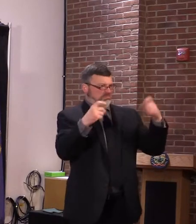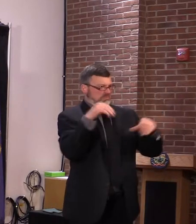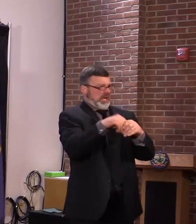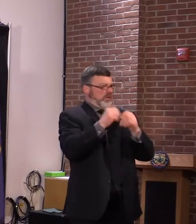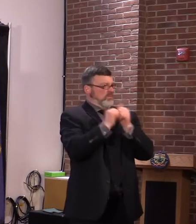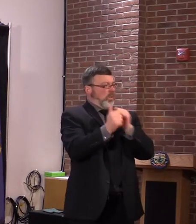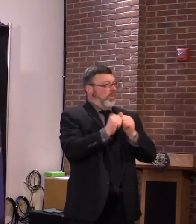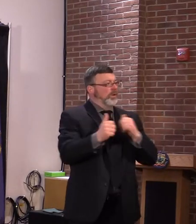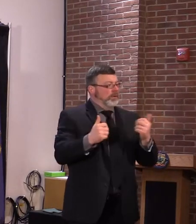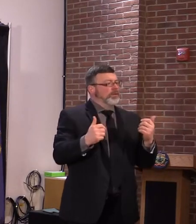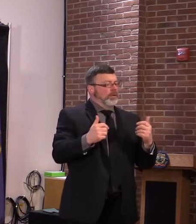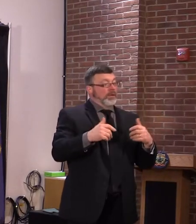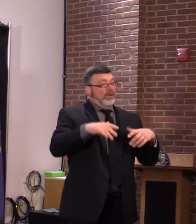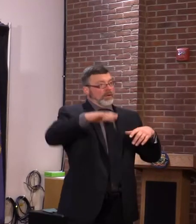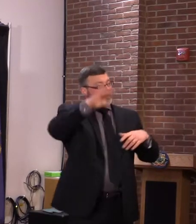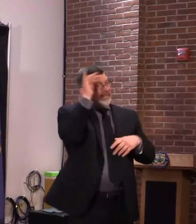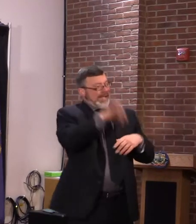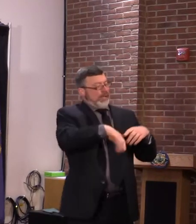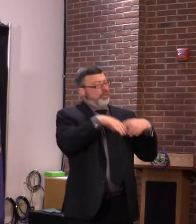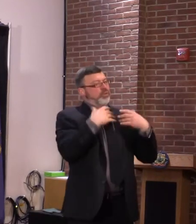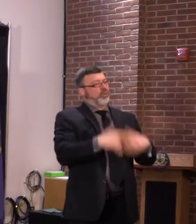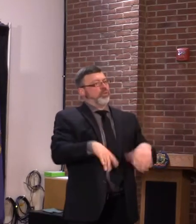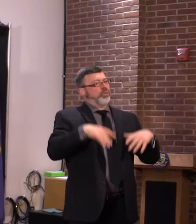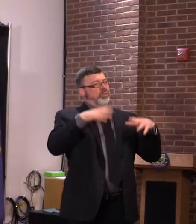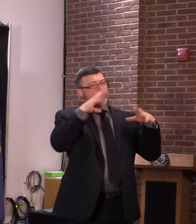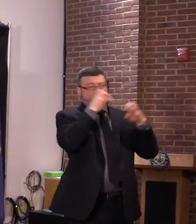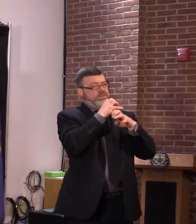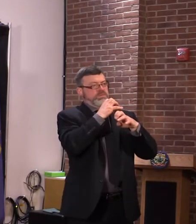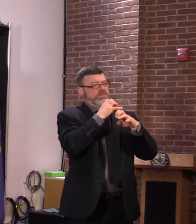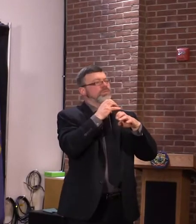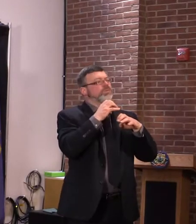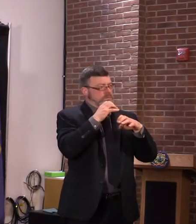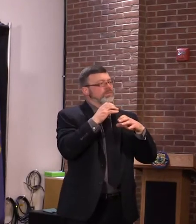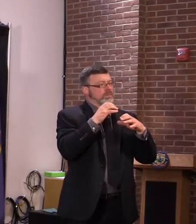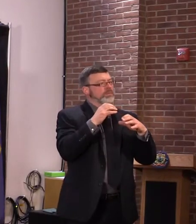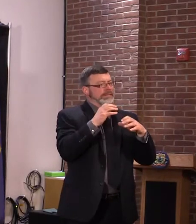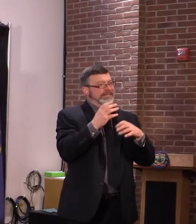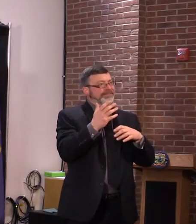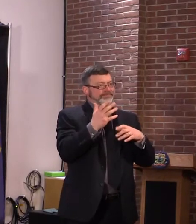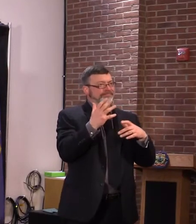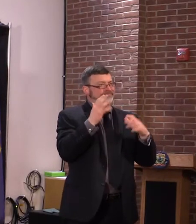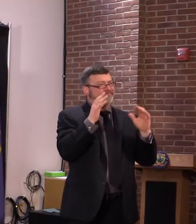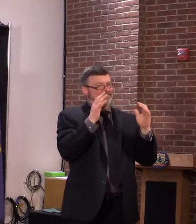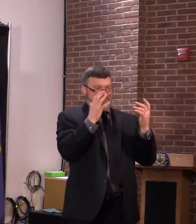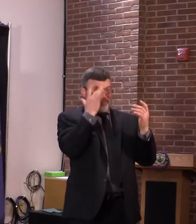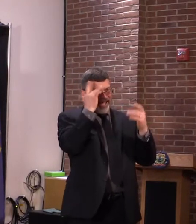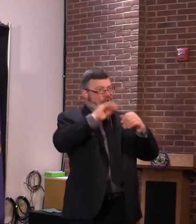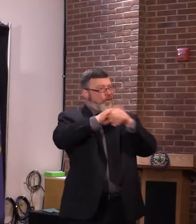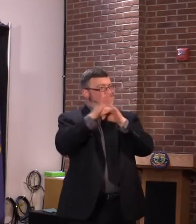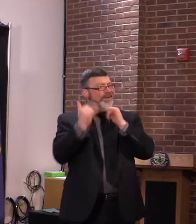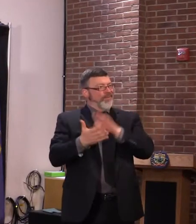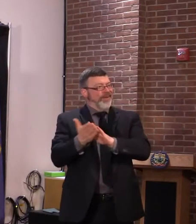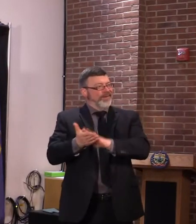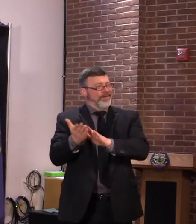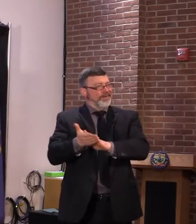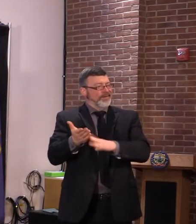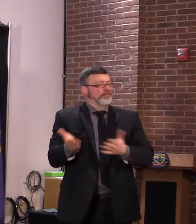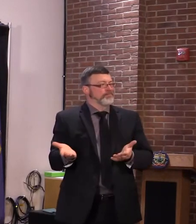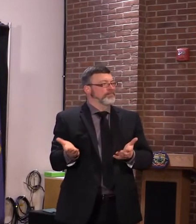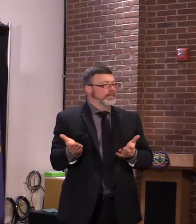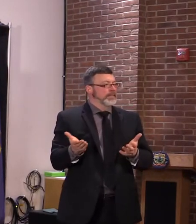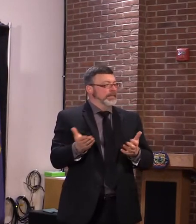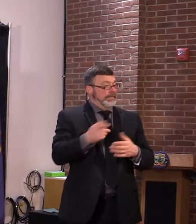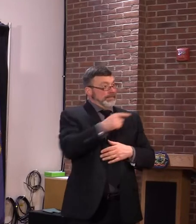complex hoops for us all to jump through. Not the least are families and schools trying to manage all aspects